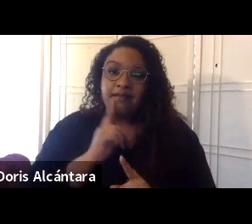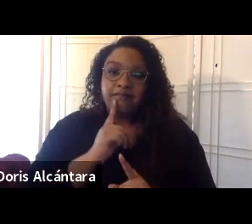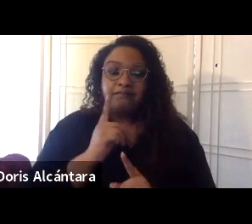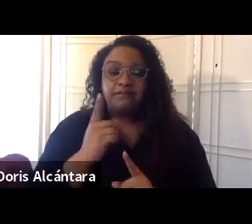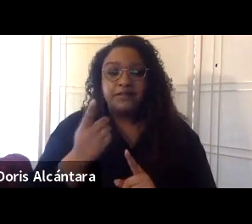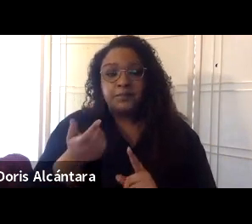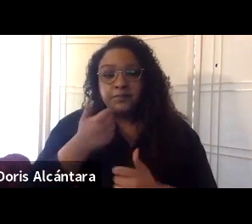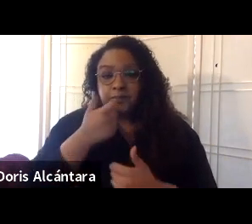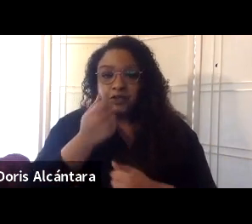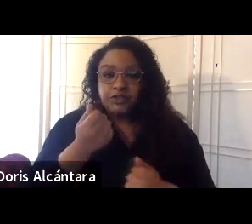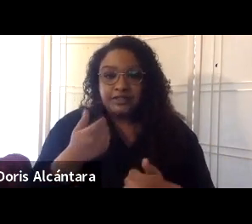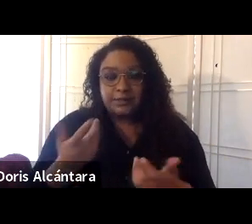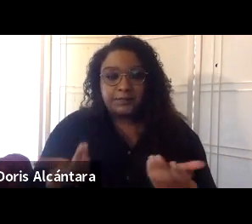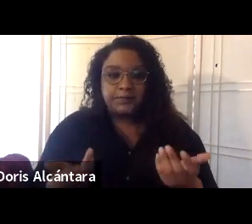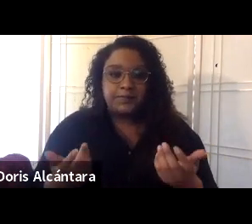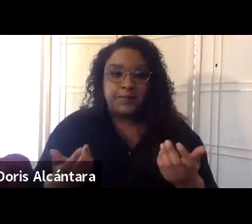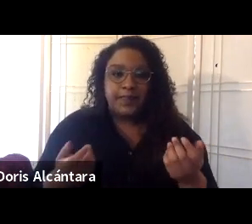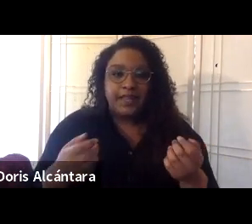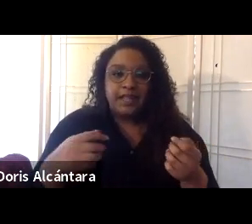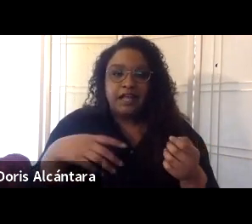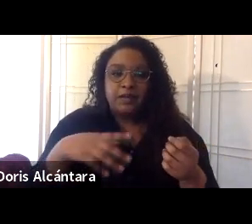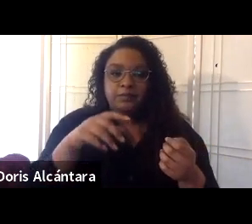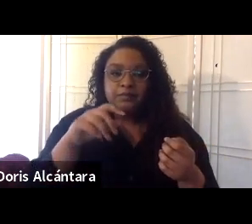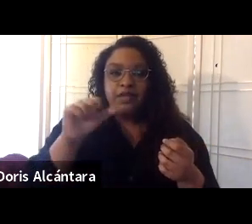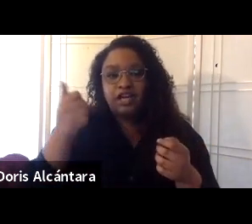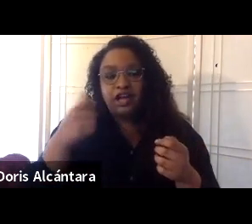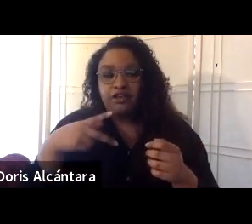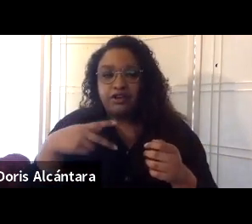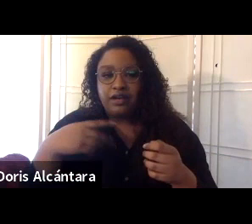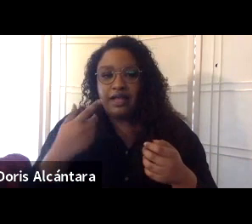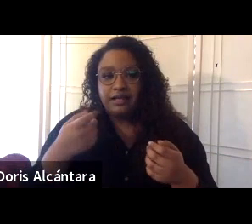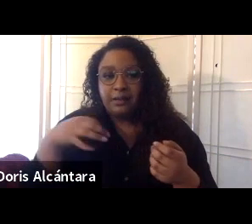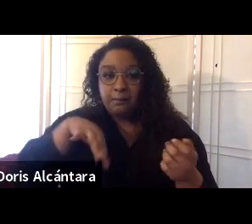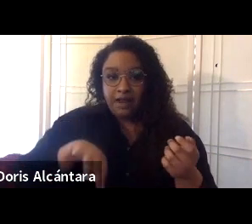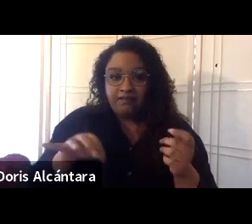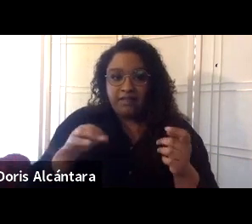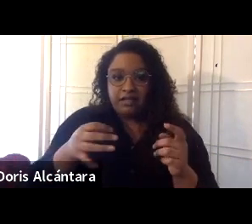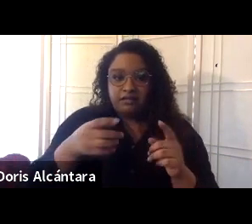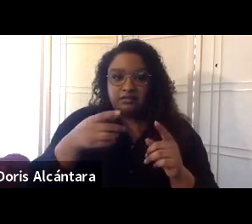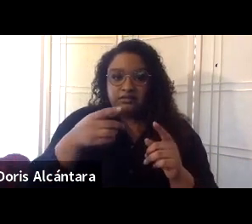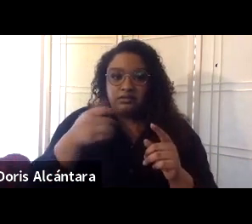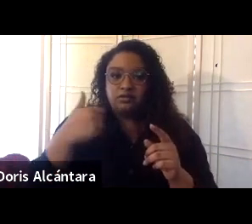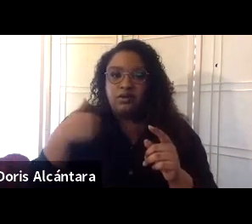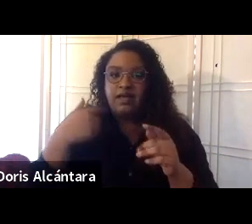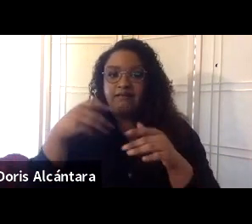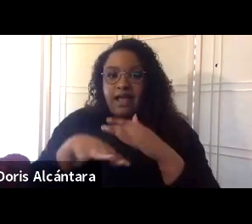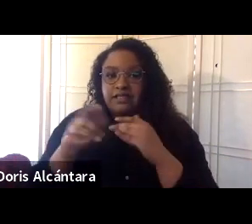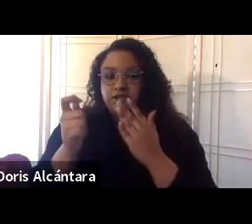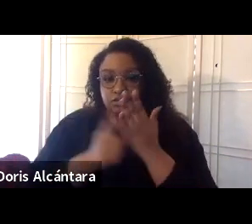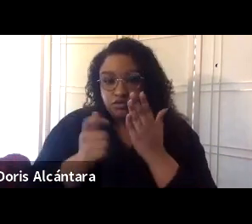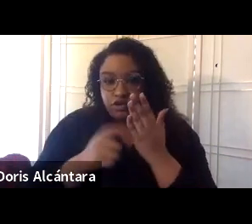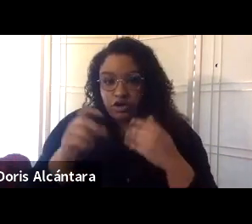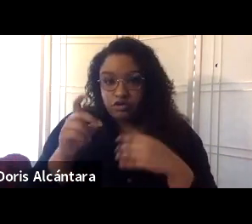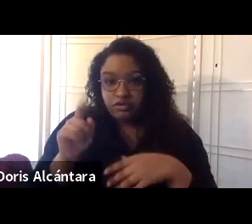and culture, or connect with people who are deaf or have other disabilities. And so one of the